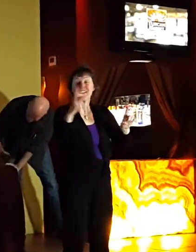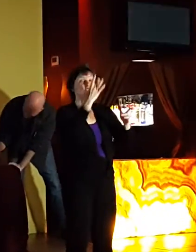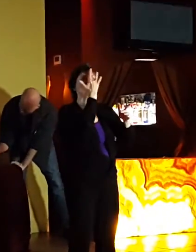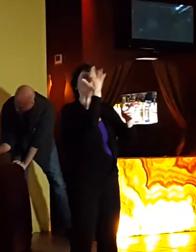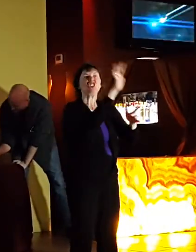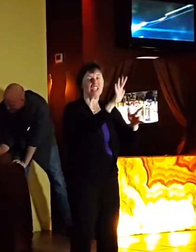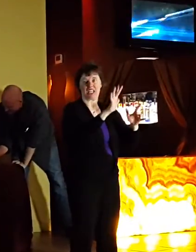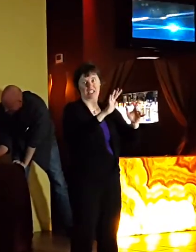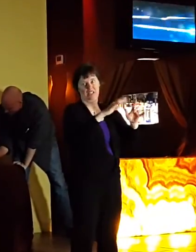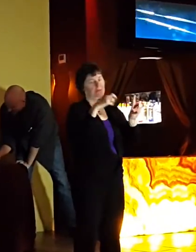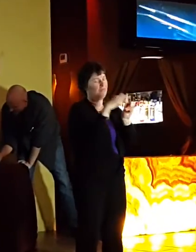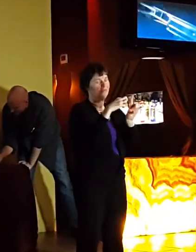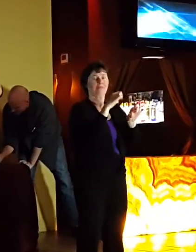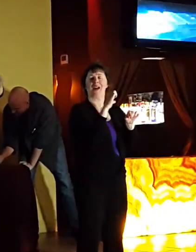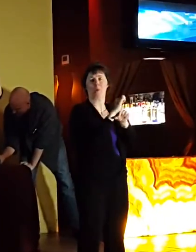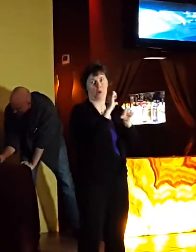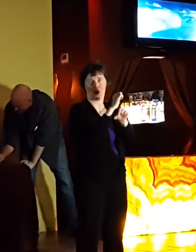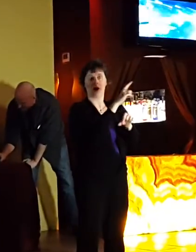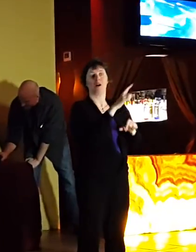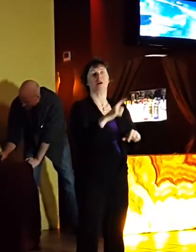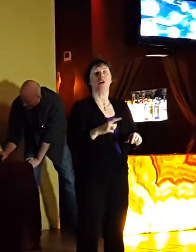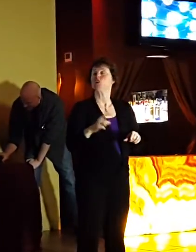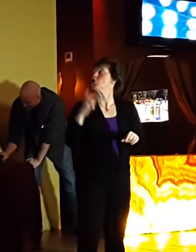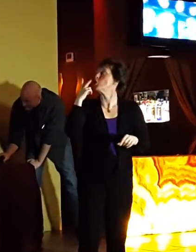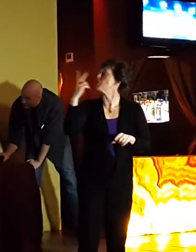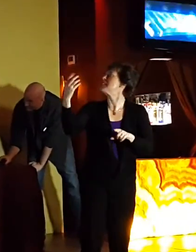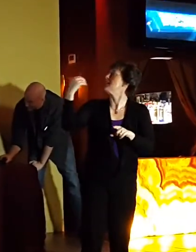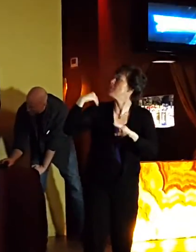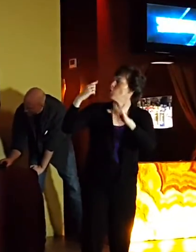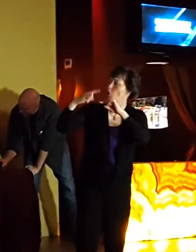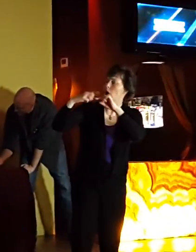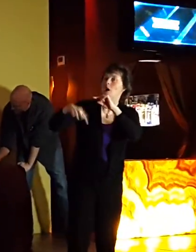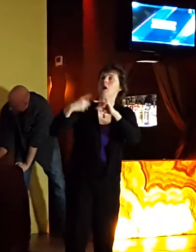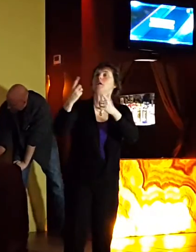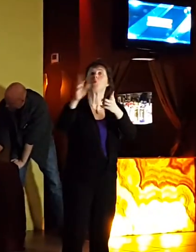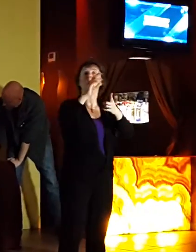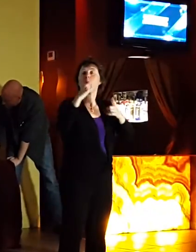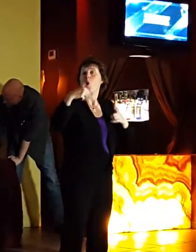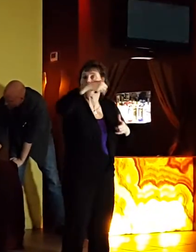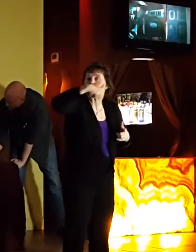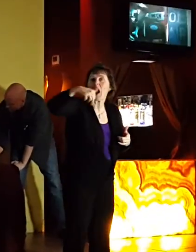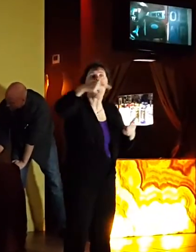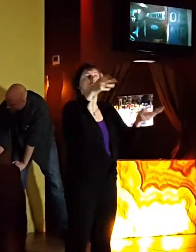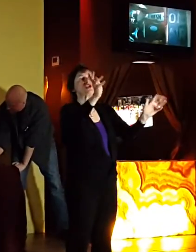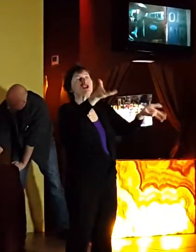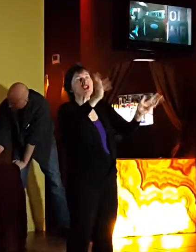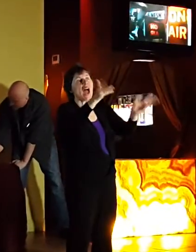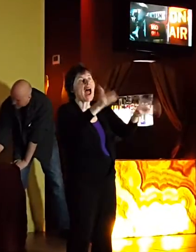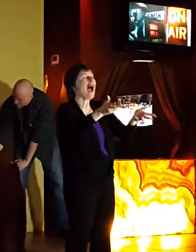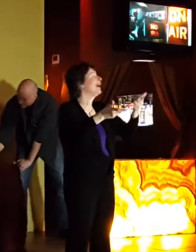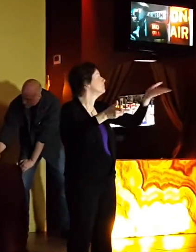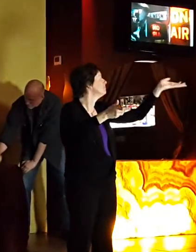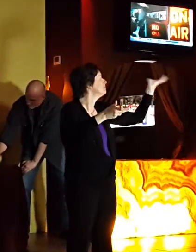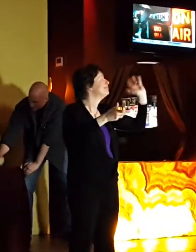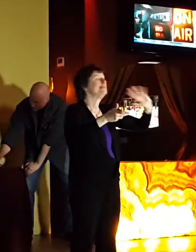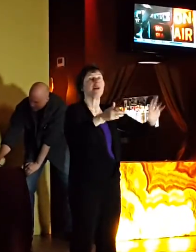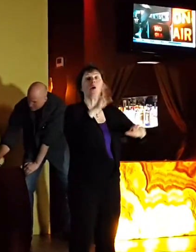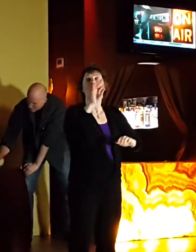work. So I'm going to put on the loop that you saw before, but feel free to walk around and get another drink or something to eat. And Will